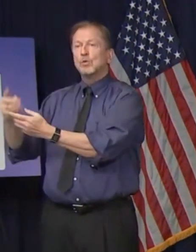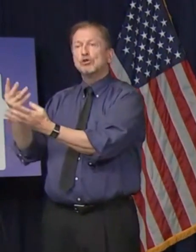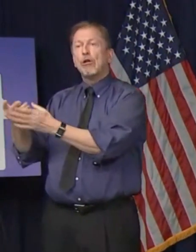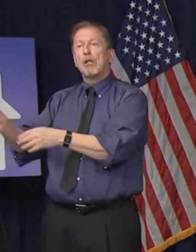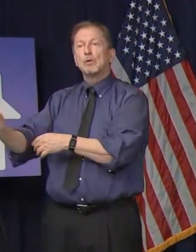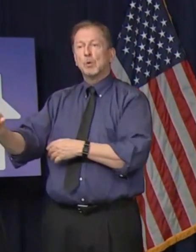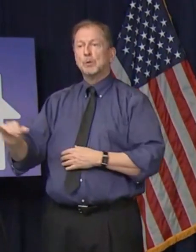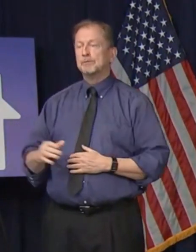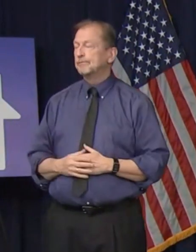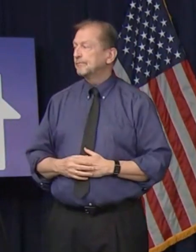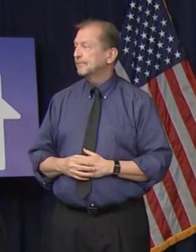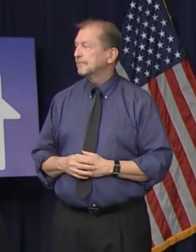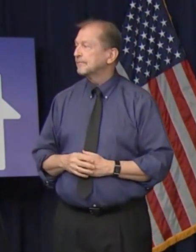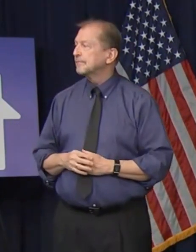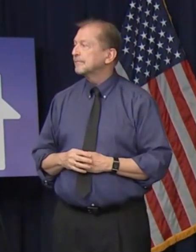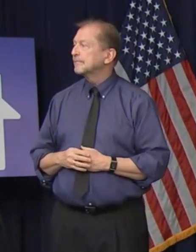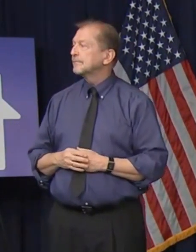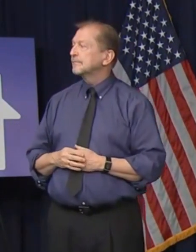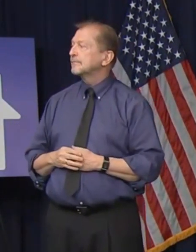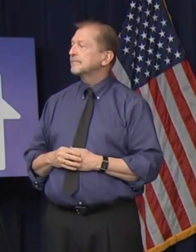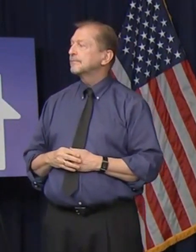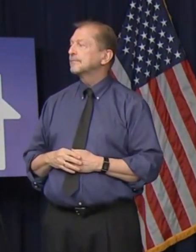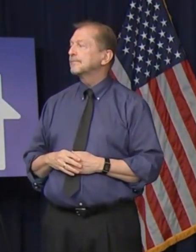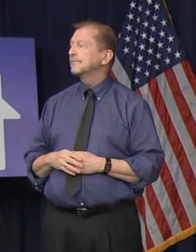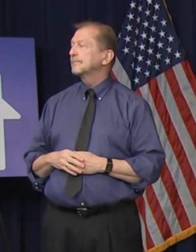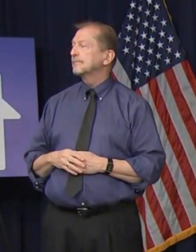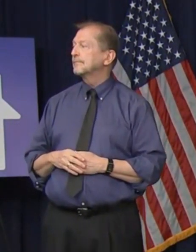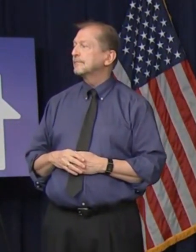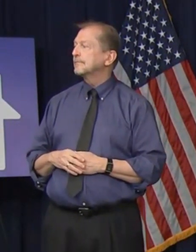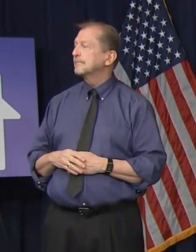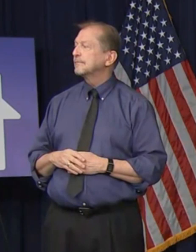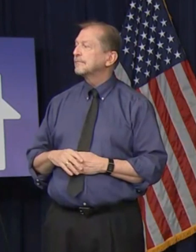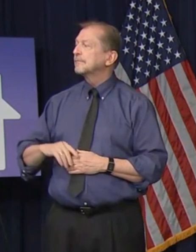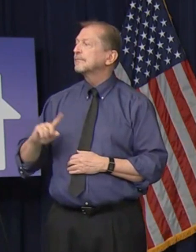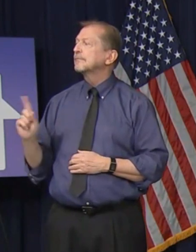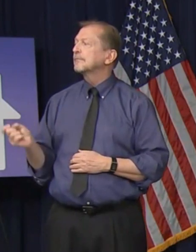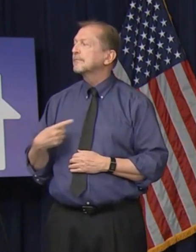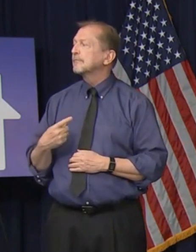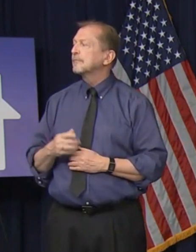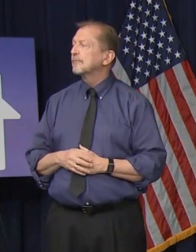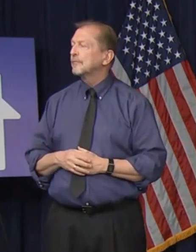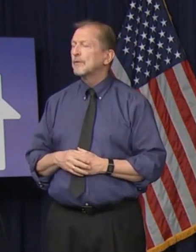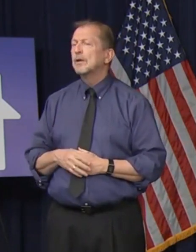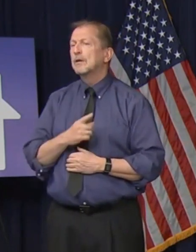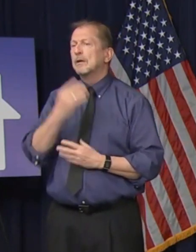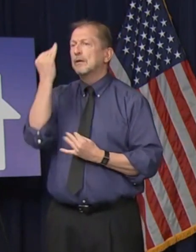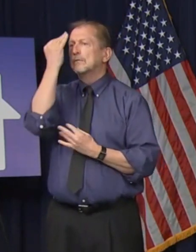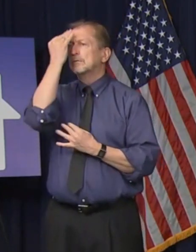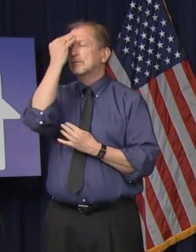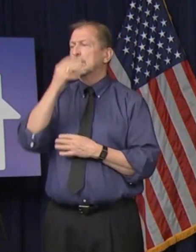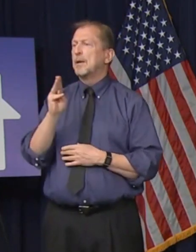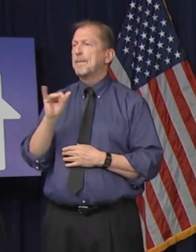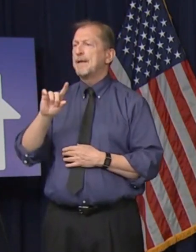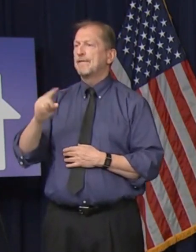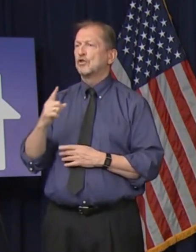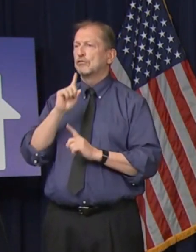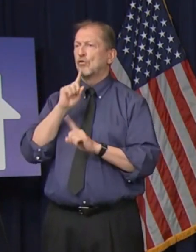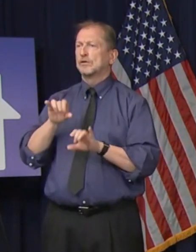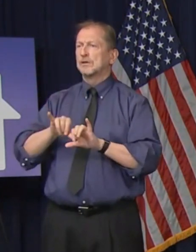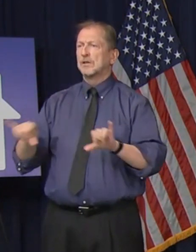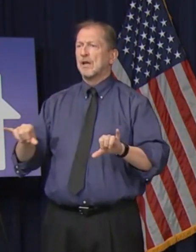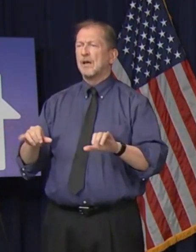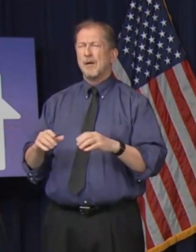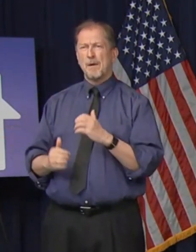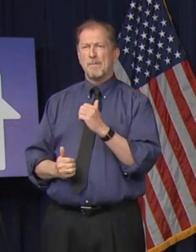jail. This is from Becky at KTVI. As you consider extending the stay-at-home order, a majority of the cases are in